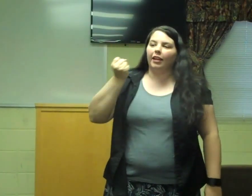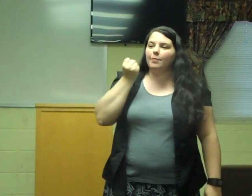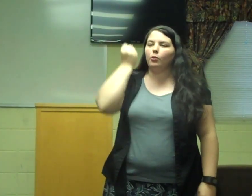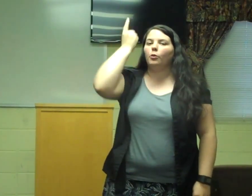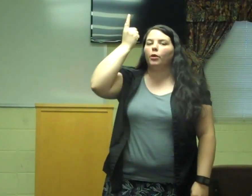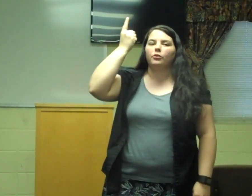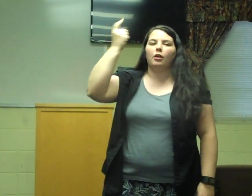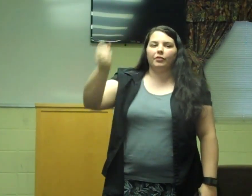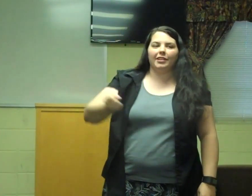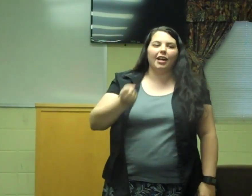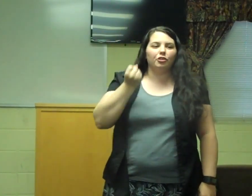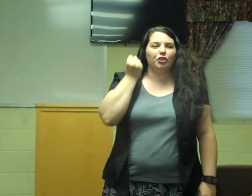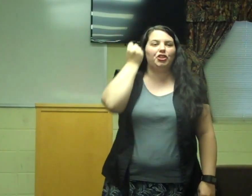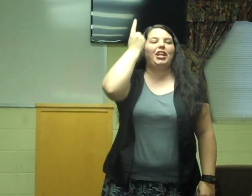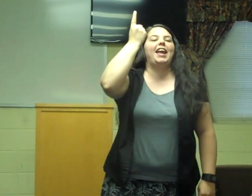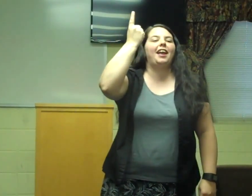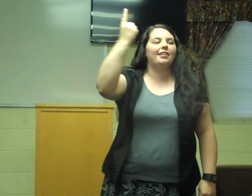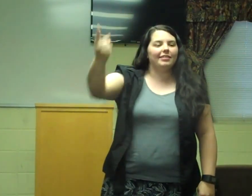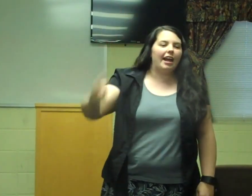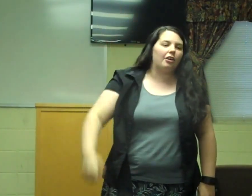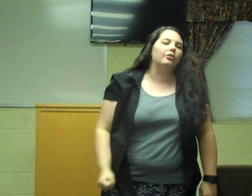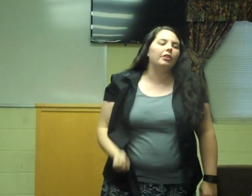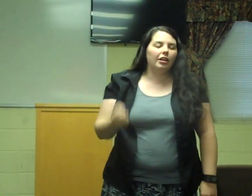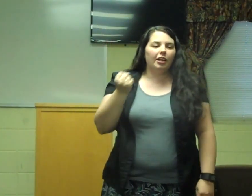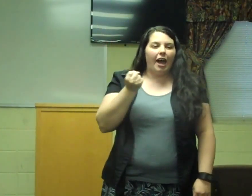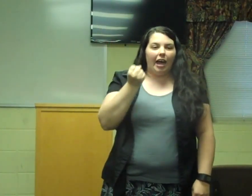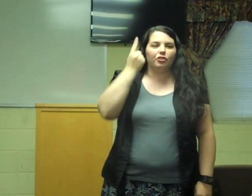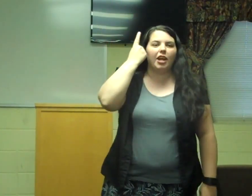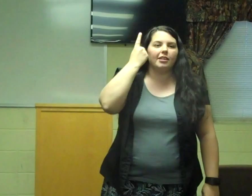light bulb goes off because I understand now. Understand.